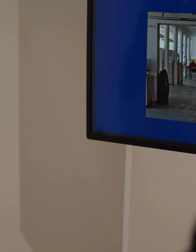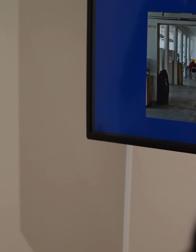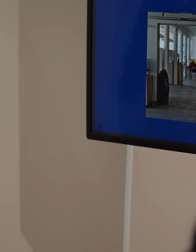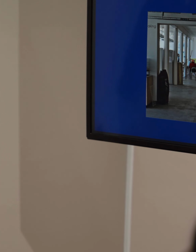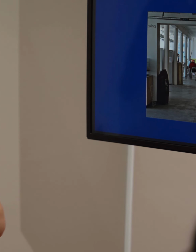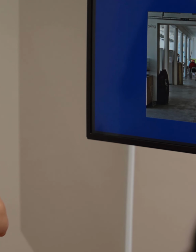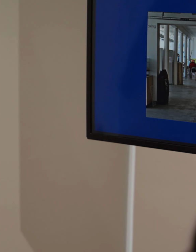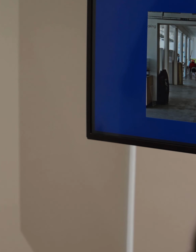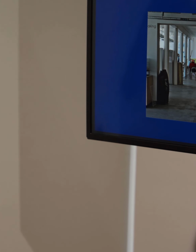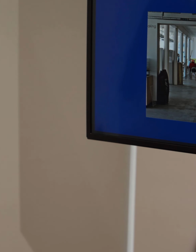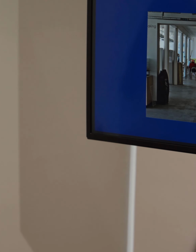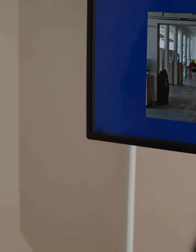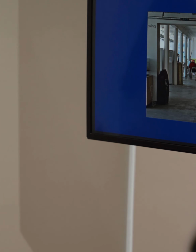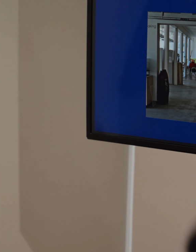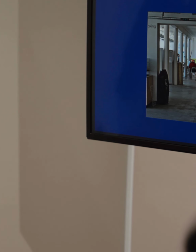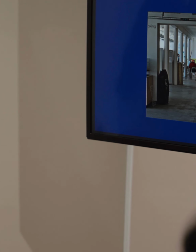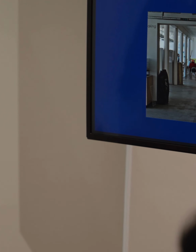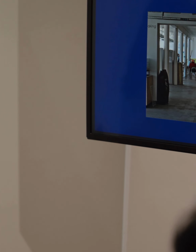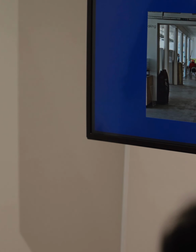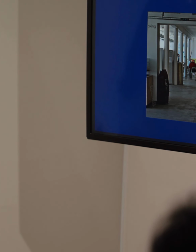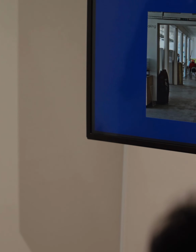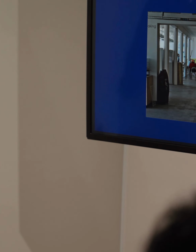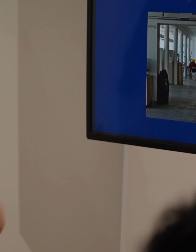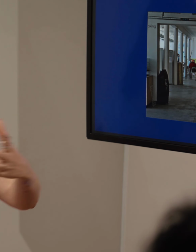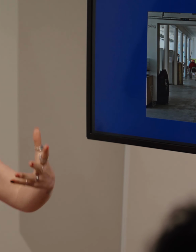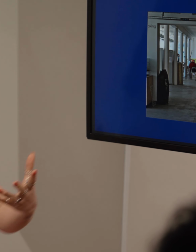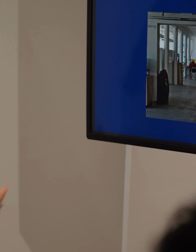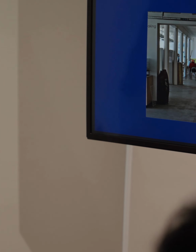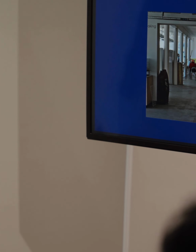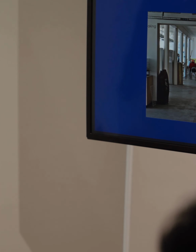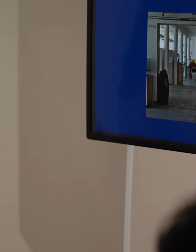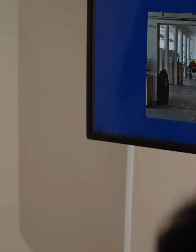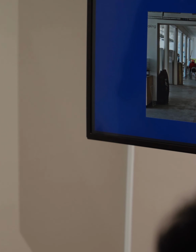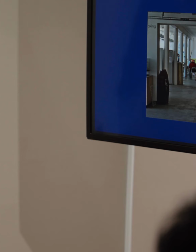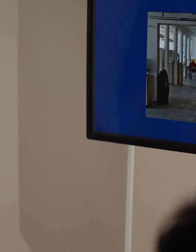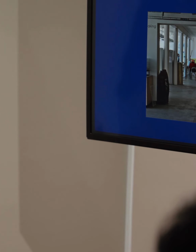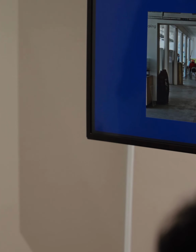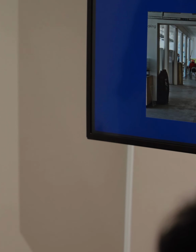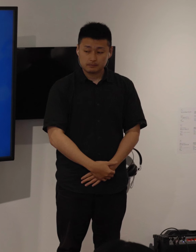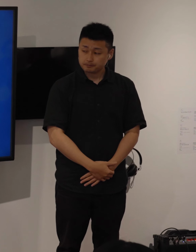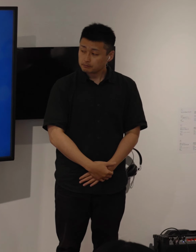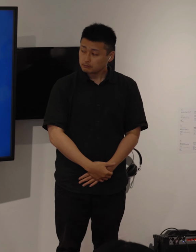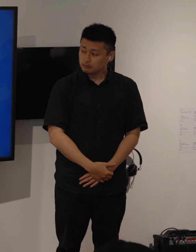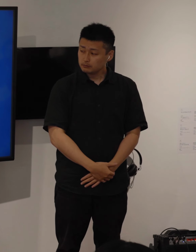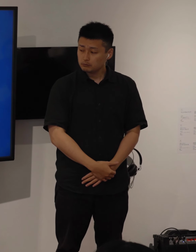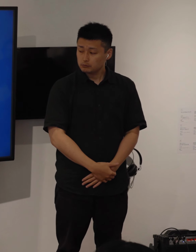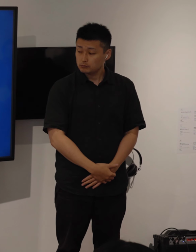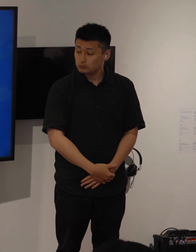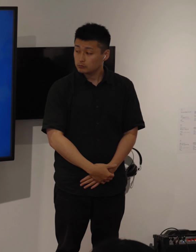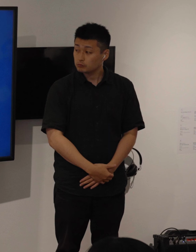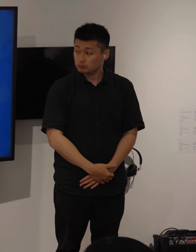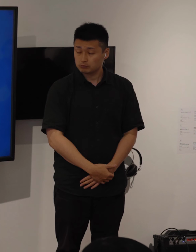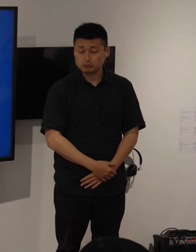that person needs in order to move forward and kind of do whatever they want to do. In the UK, we